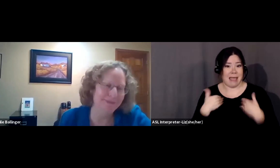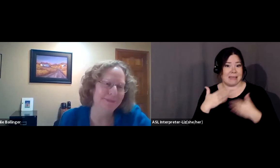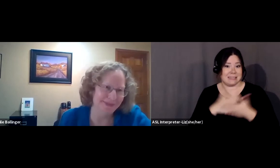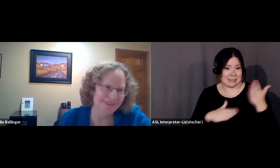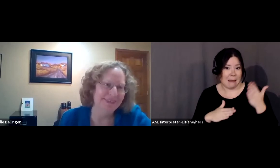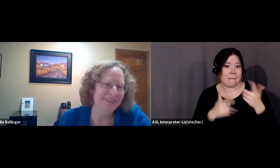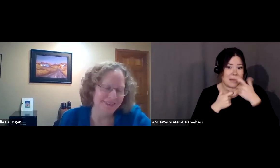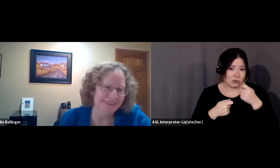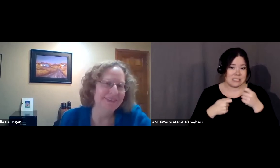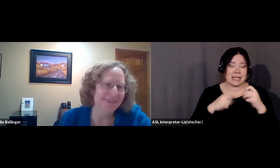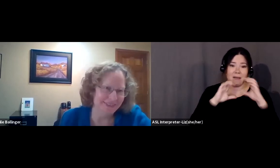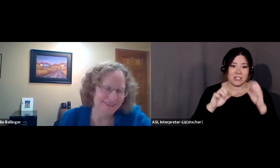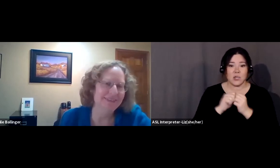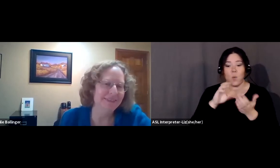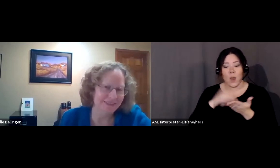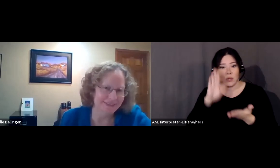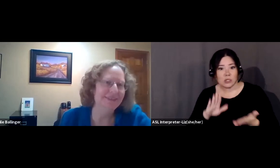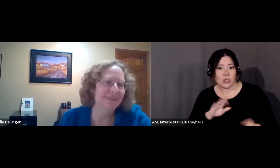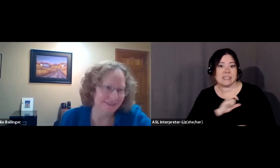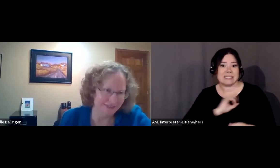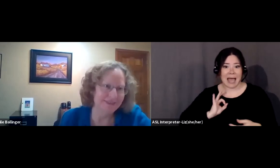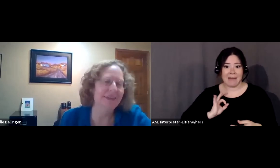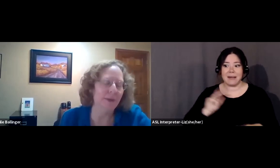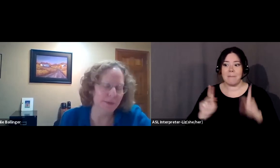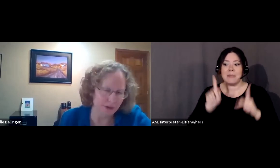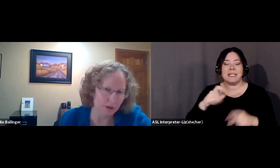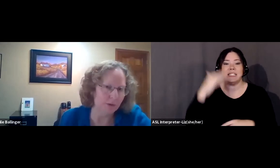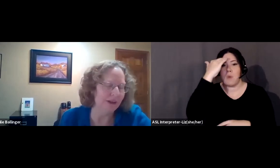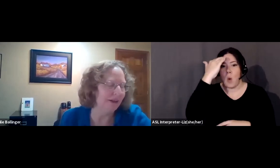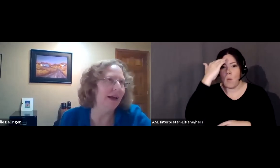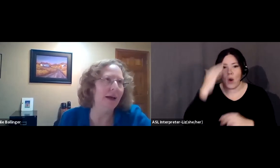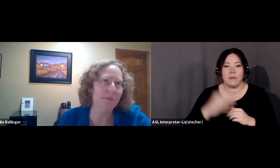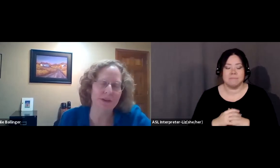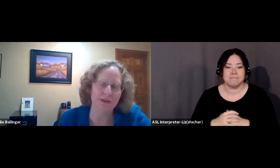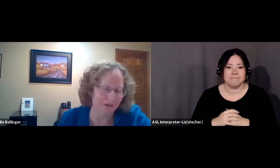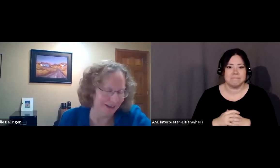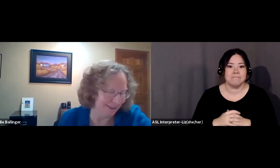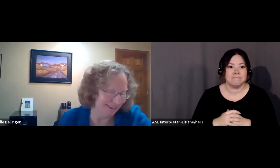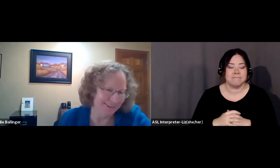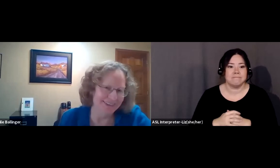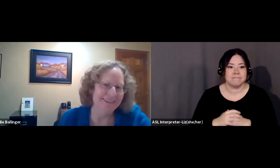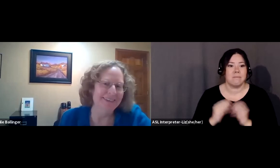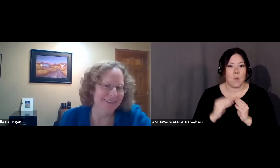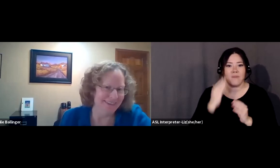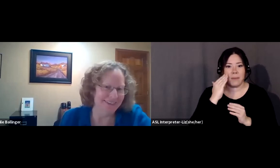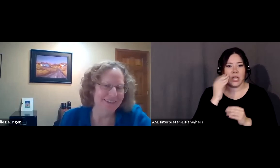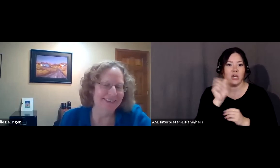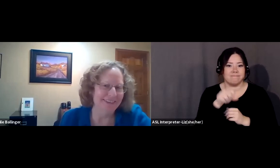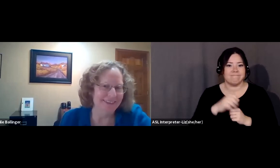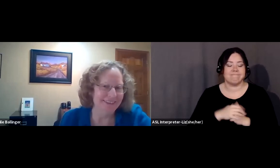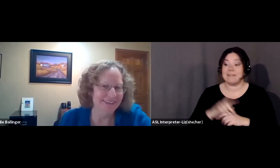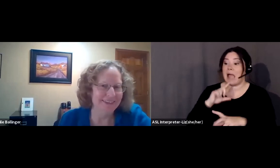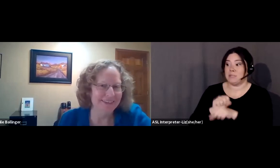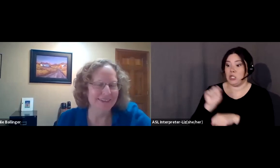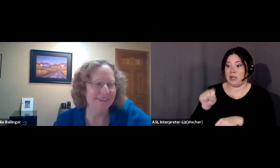students and staff, and people need to be more aware of these things. Absolutely. So, absolutely. And then